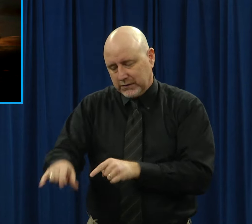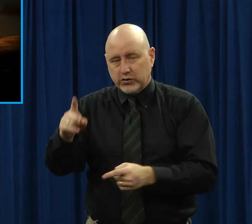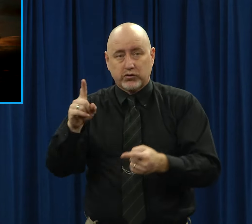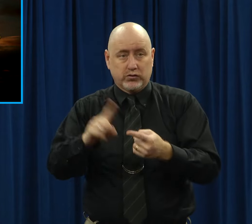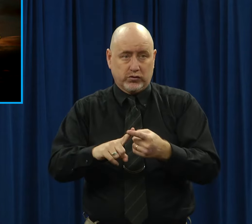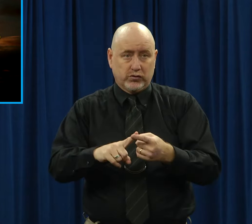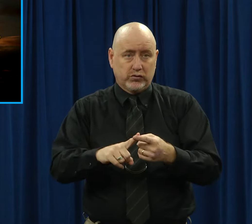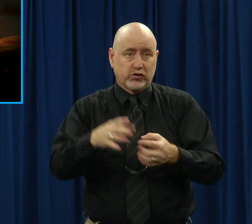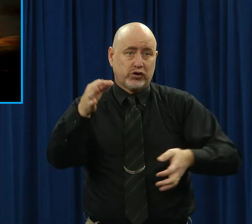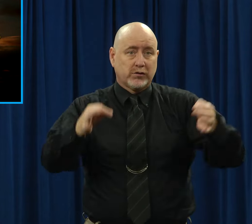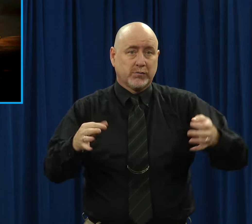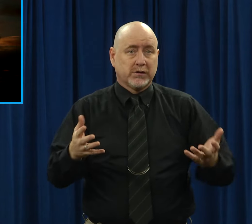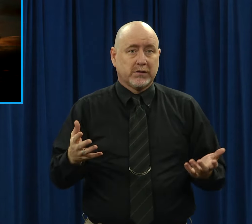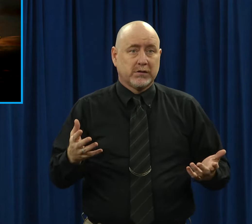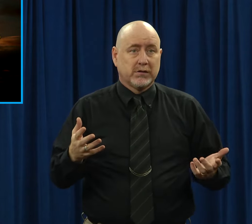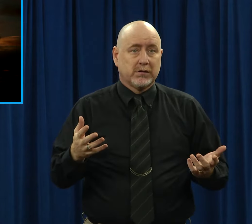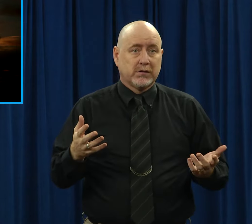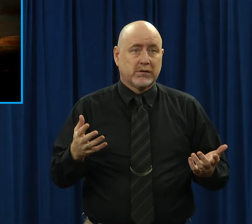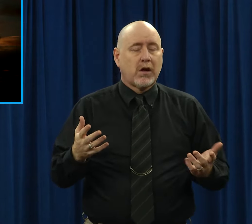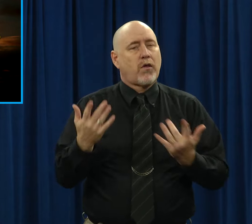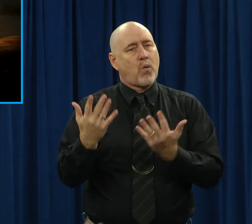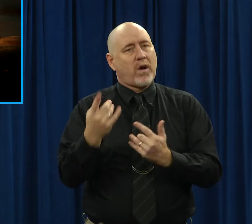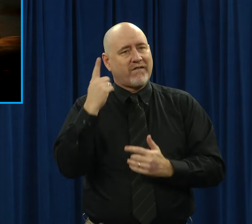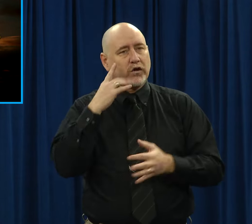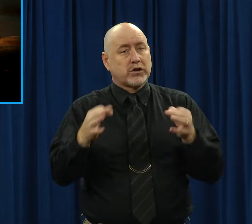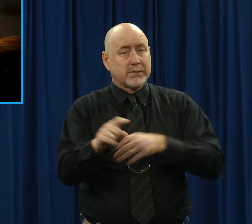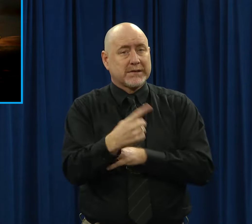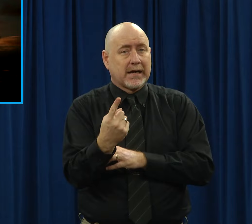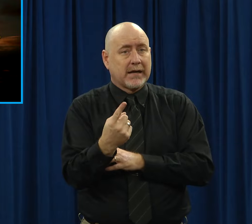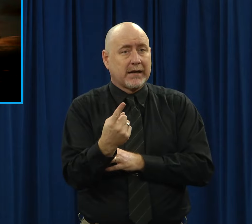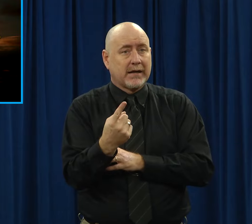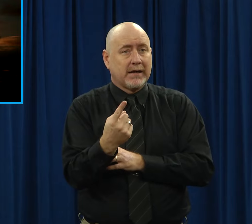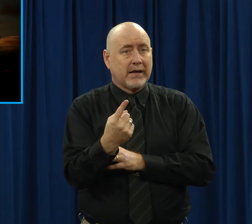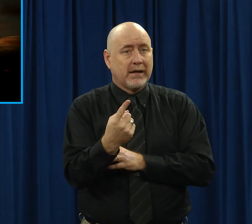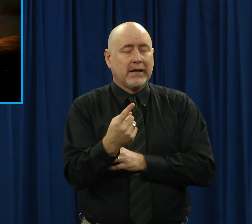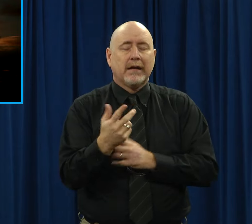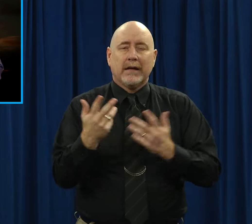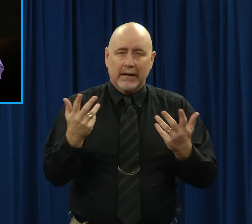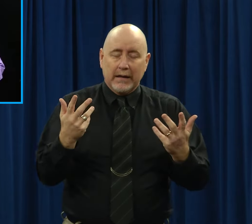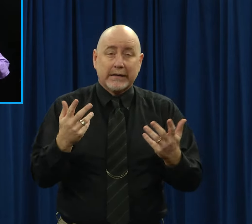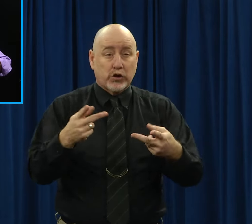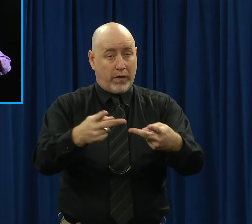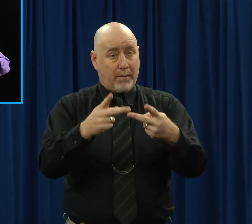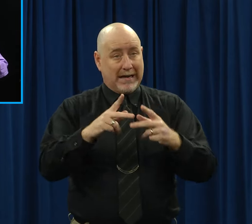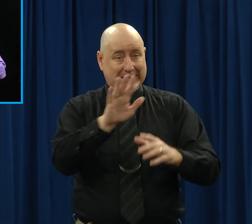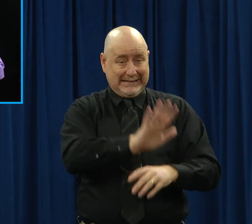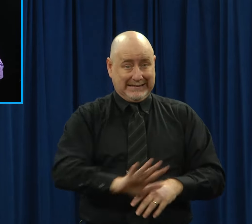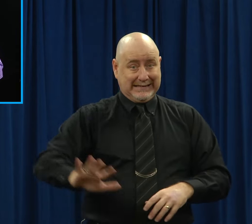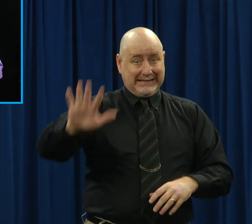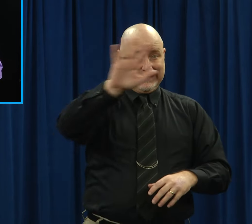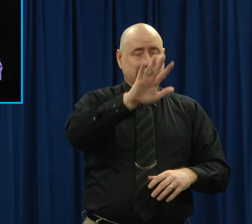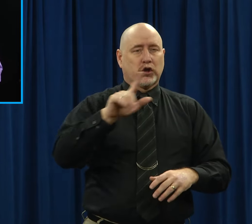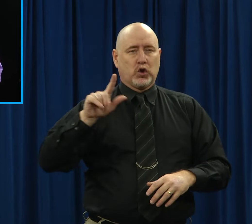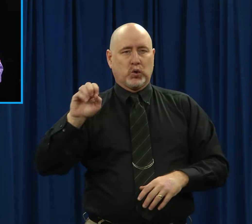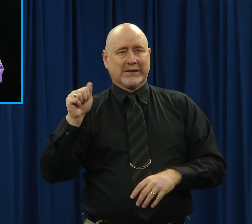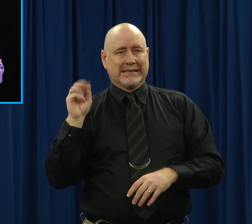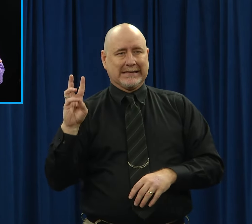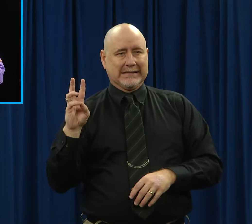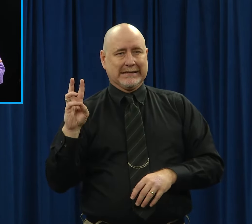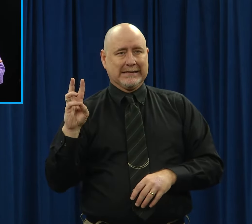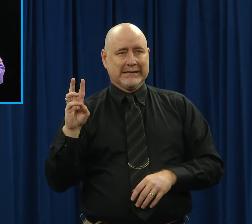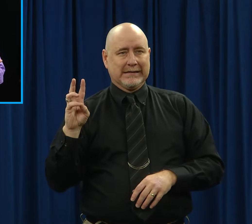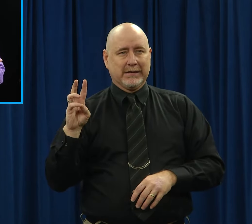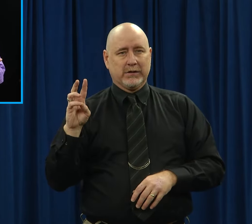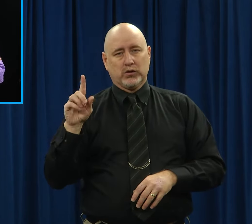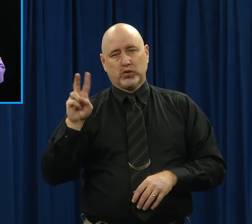be reserved unto judgment." They are waiting for the judgment day. Now, this place is described for us